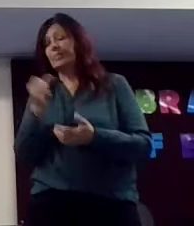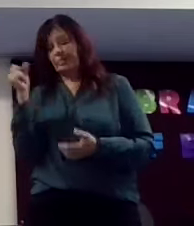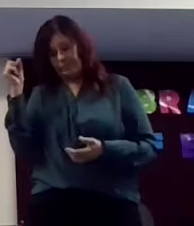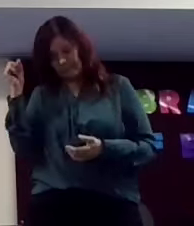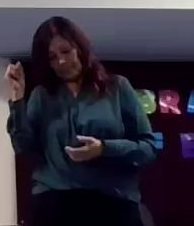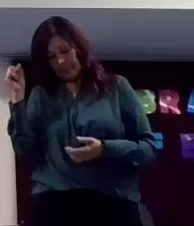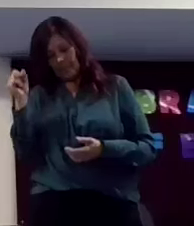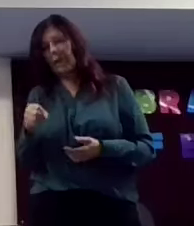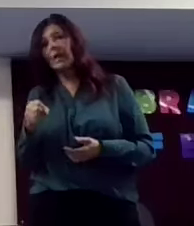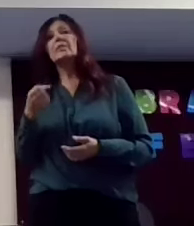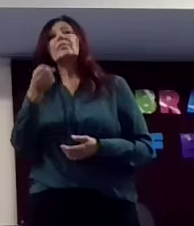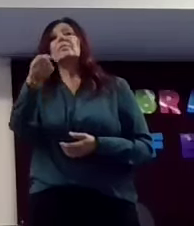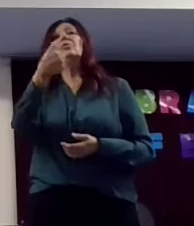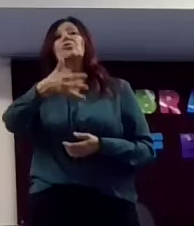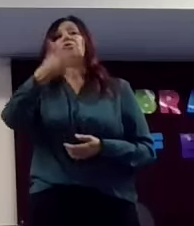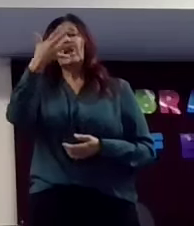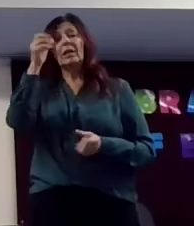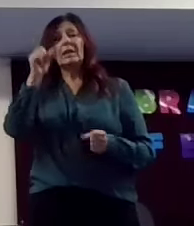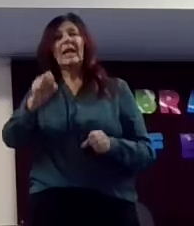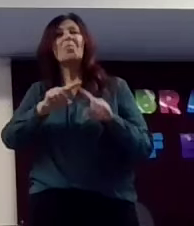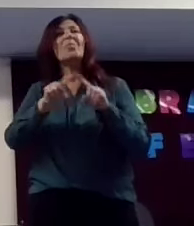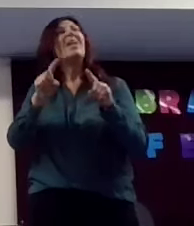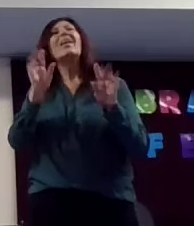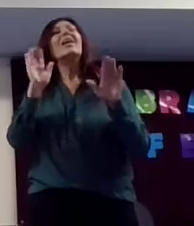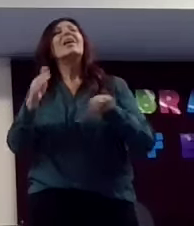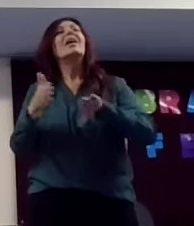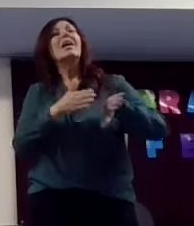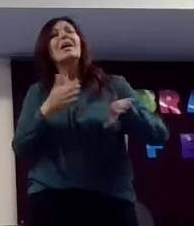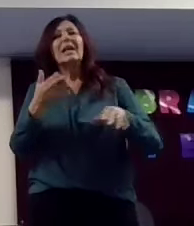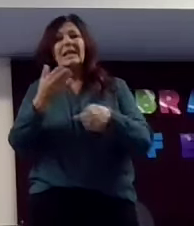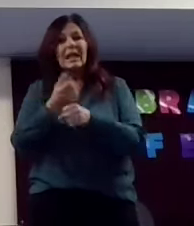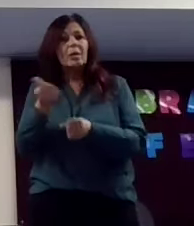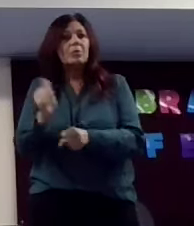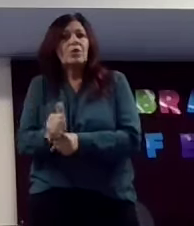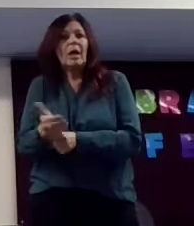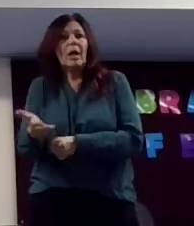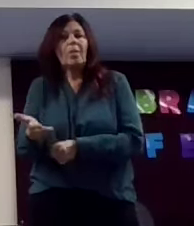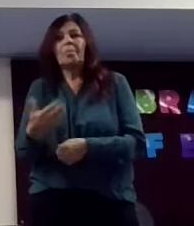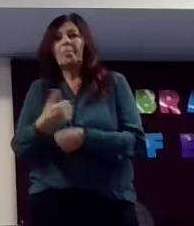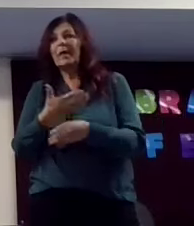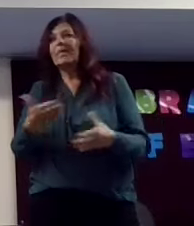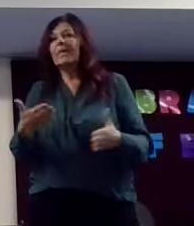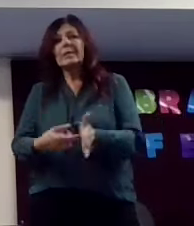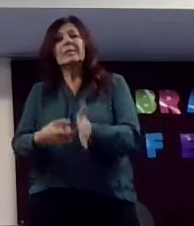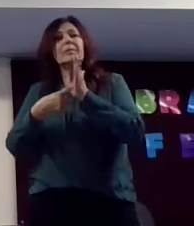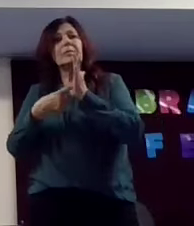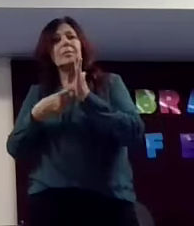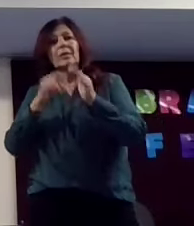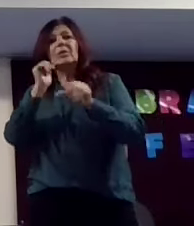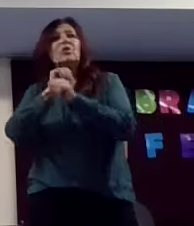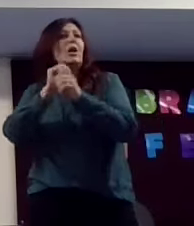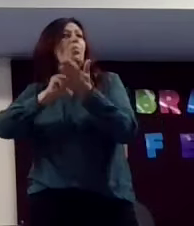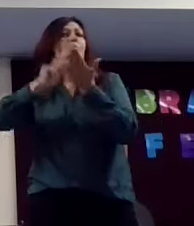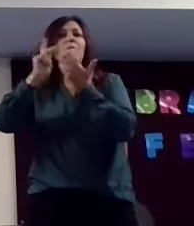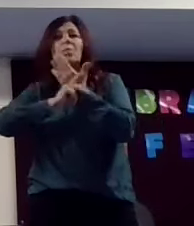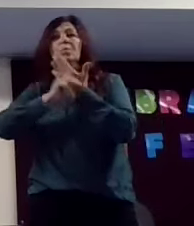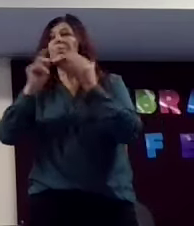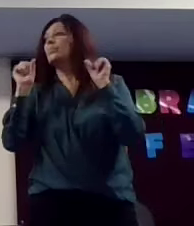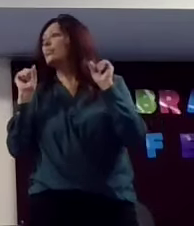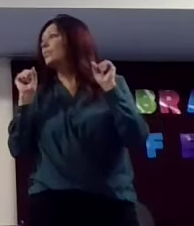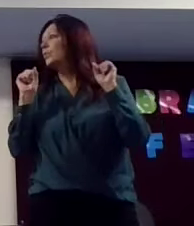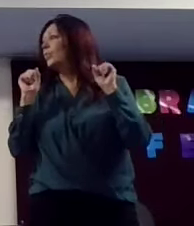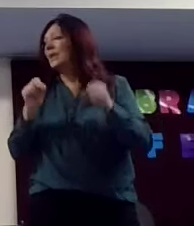yes, you can put someone in jail for that, but let's be more creative. Let's get them a job. Let's make things mandatory. Let's get them in job programs so